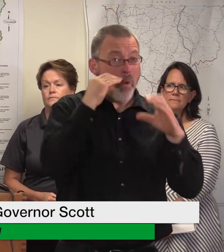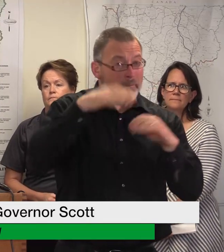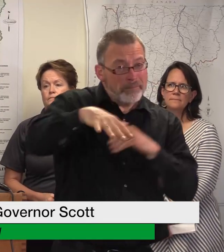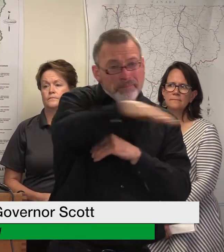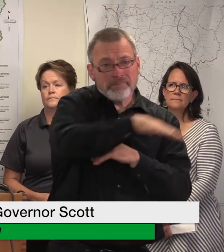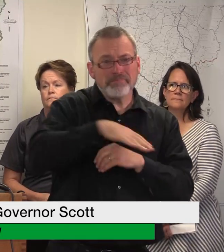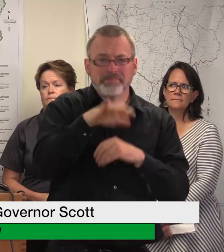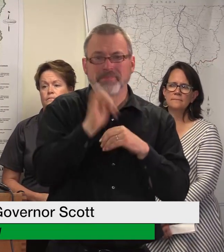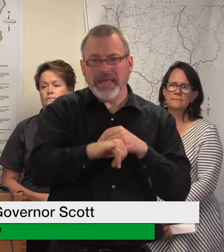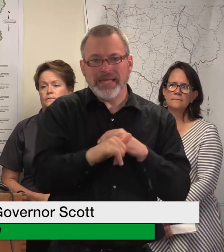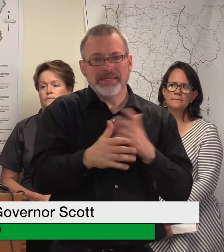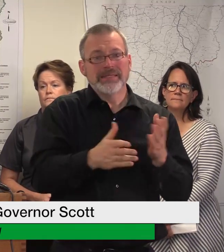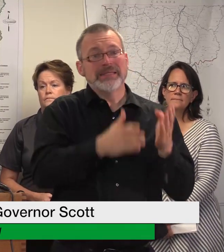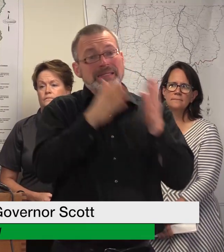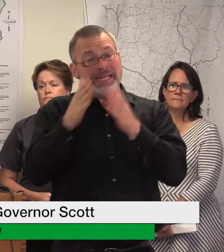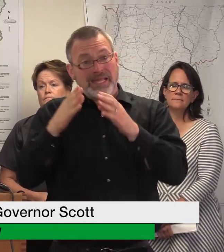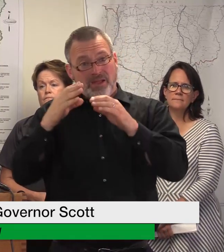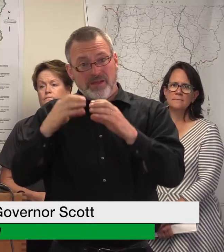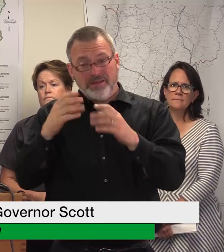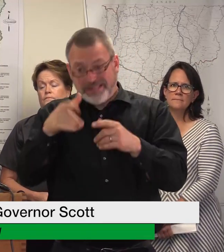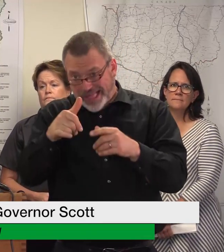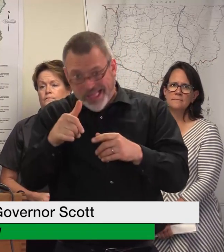in many of these locations.